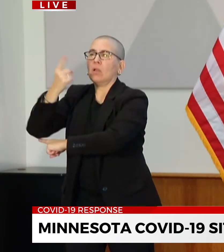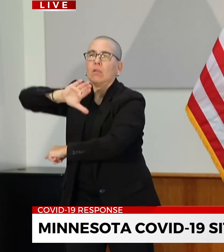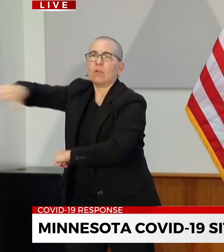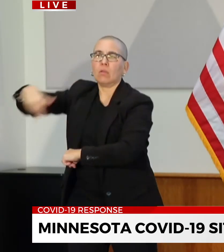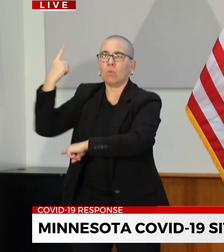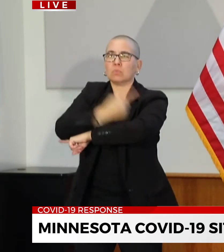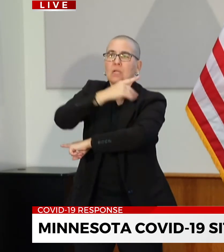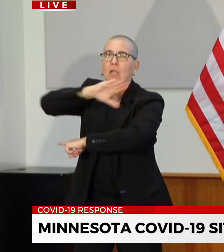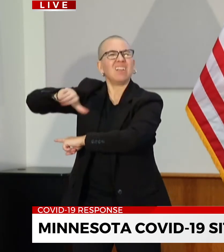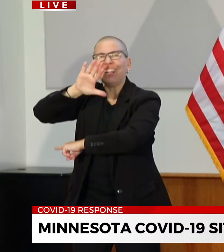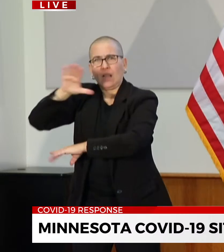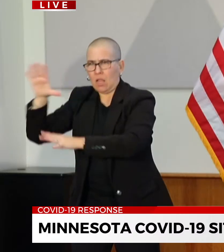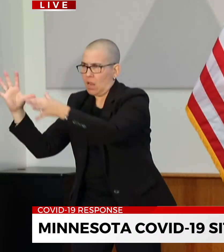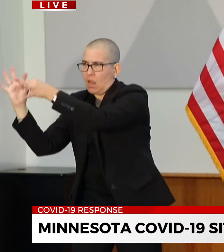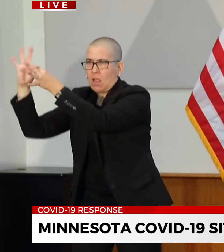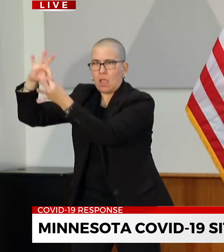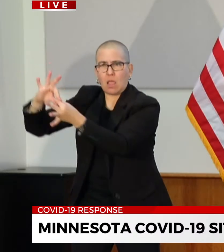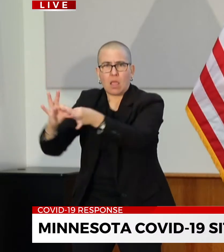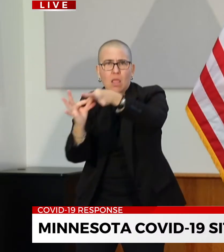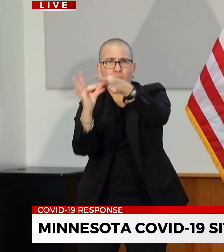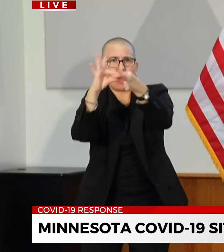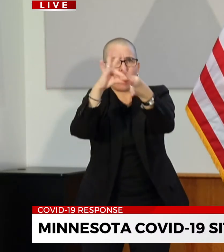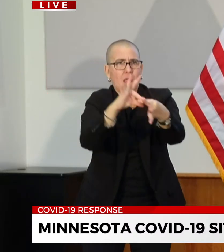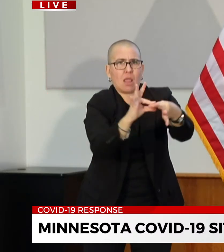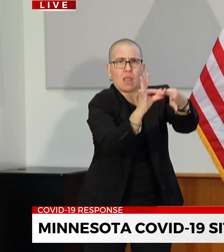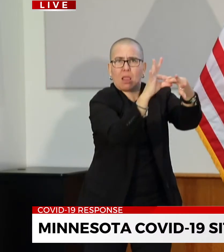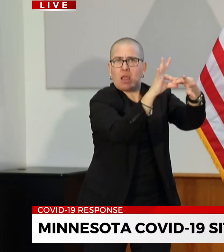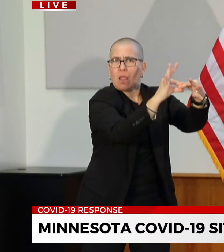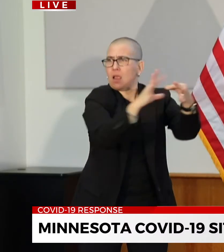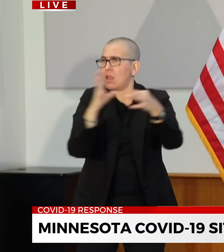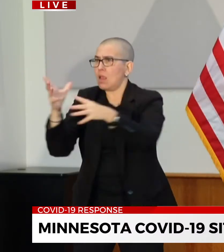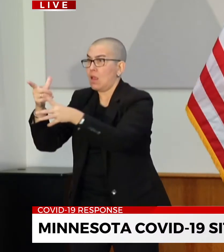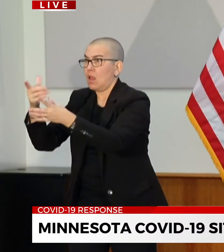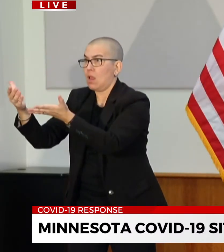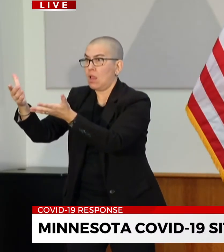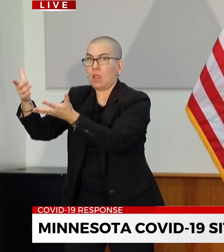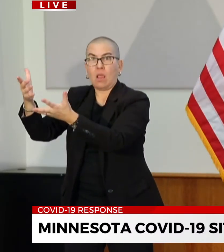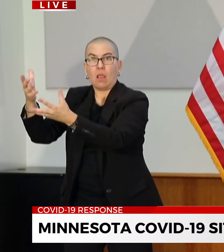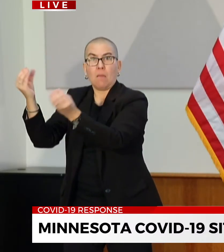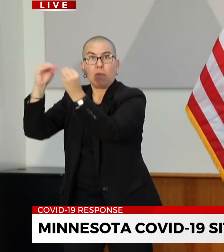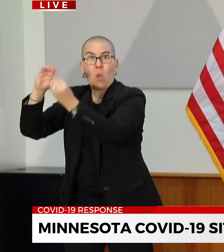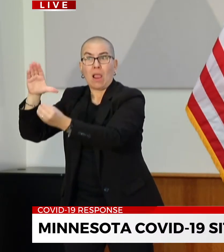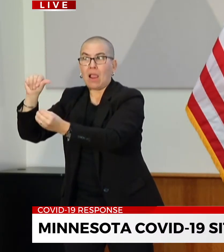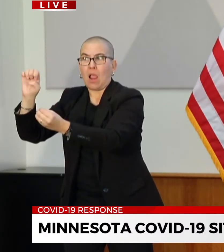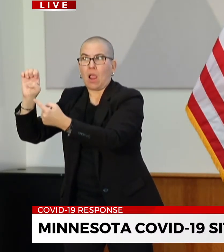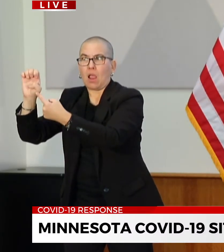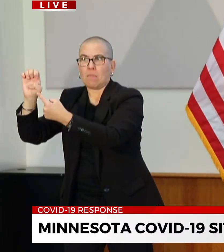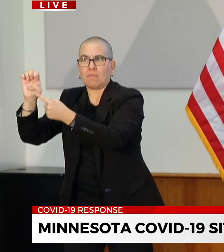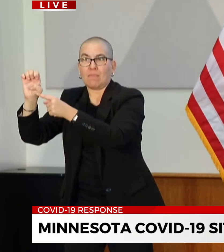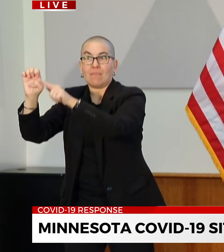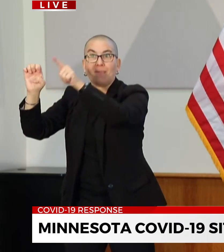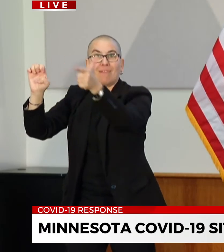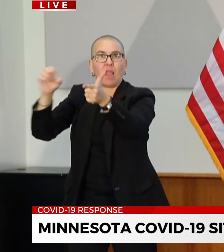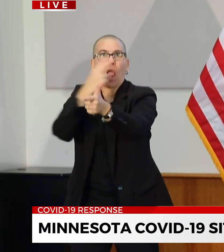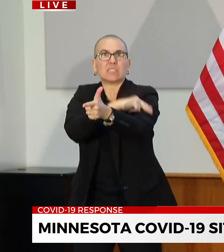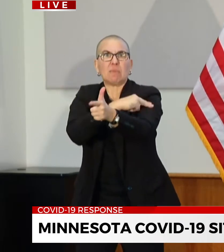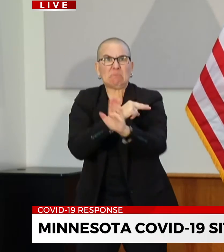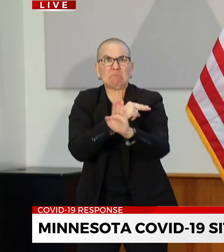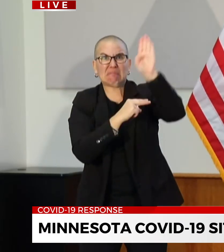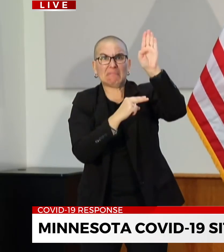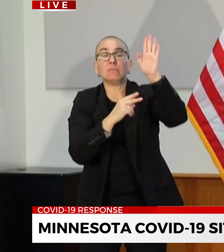to consider that whether the tide is really turning or not. Which brings us really to the focus for today's discussion.